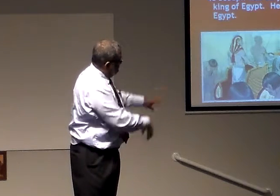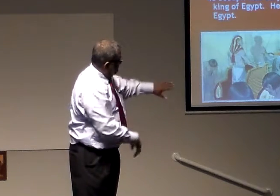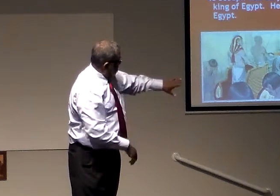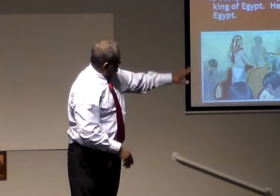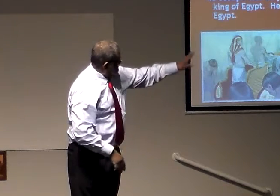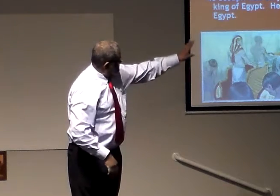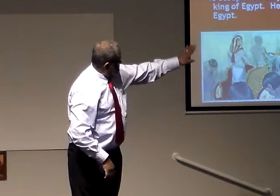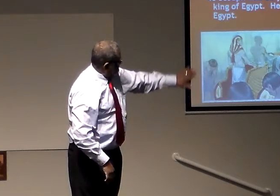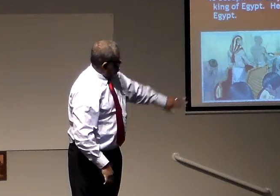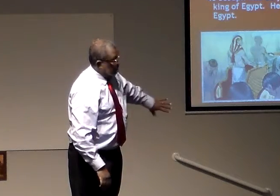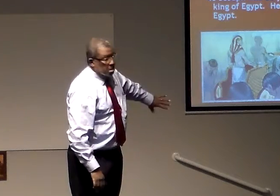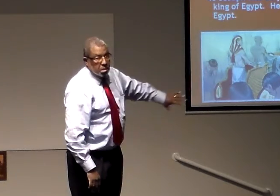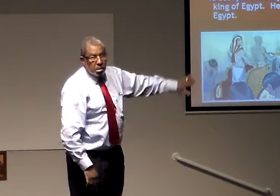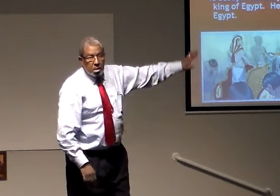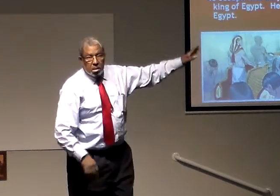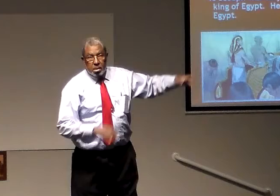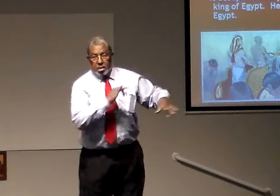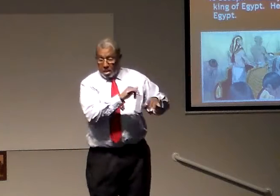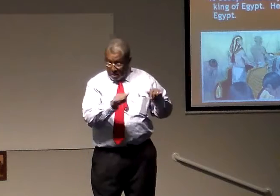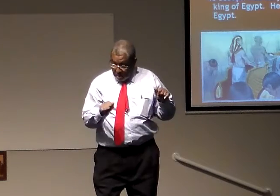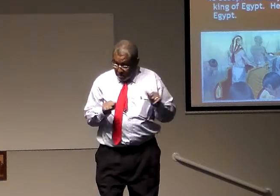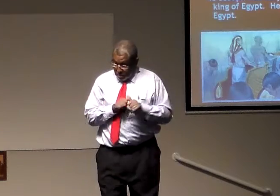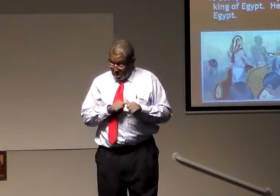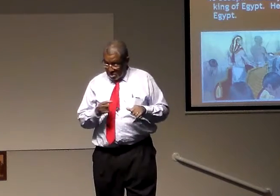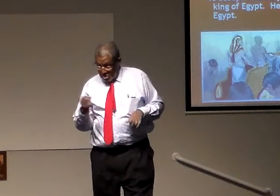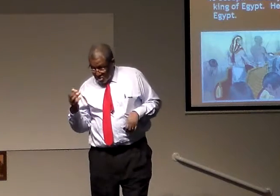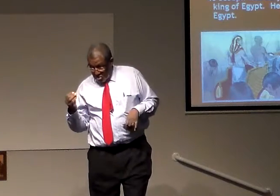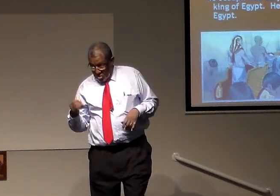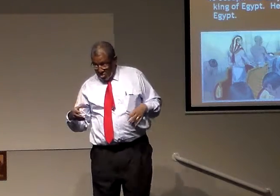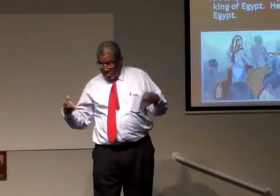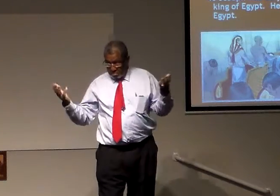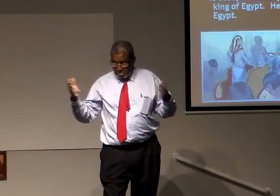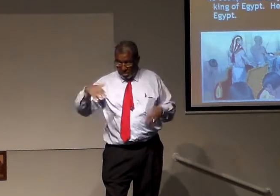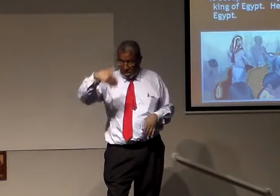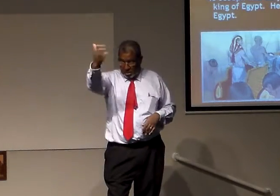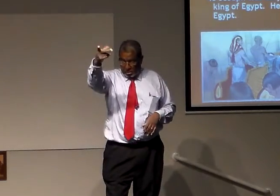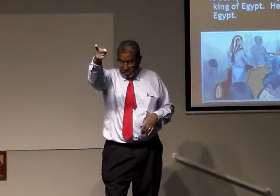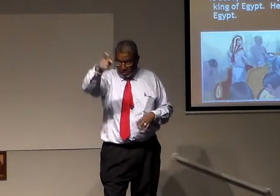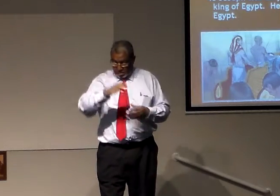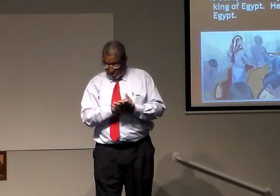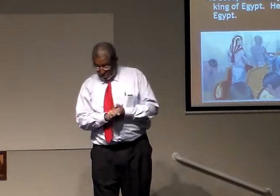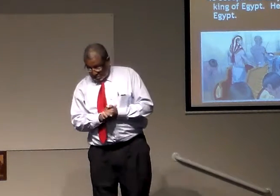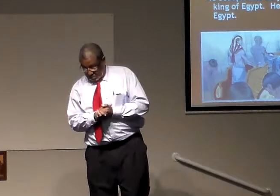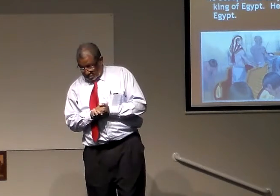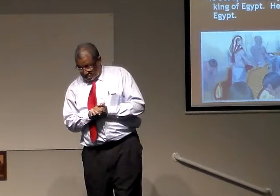He travels almost close down to the south. So, let's see what happened.